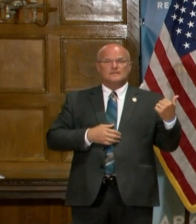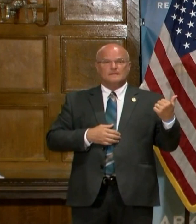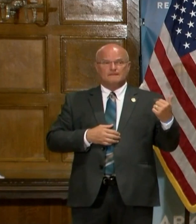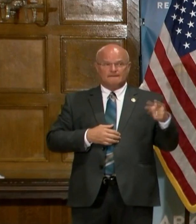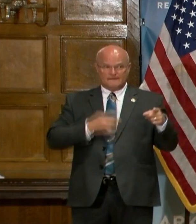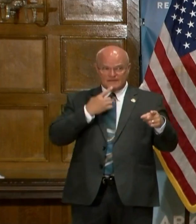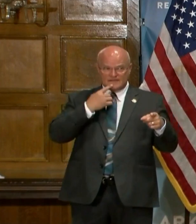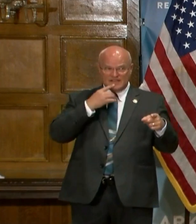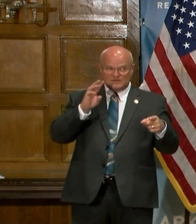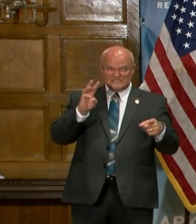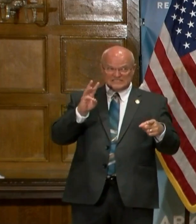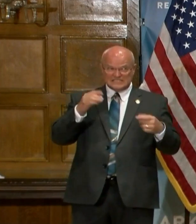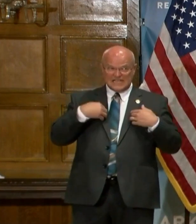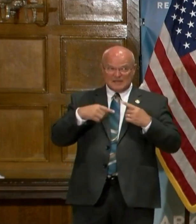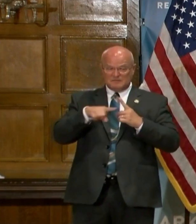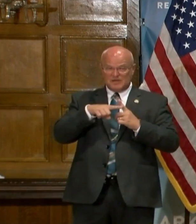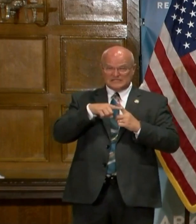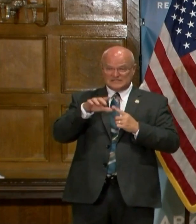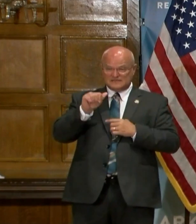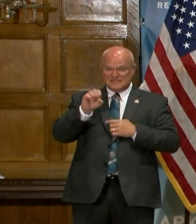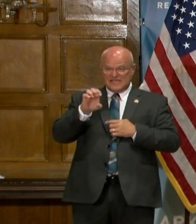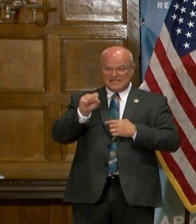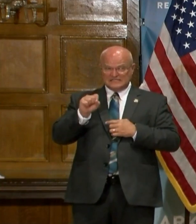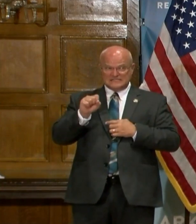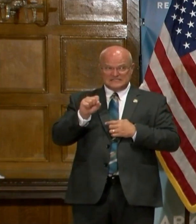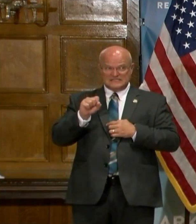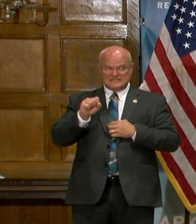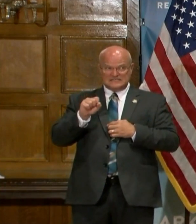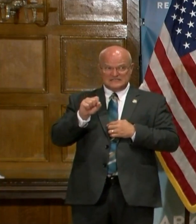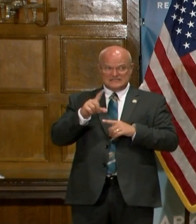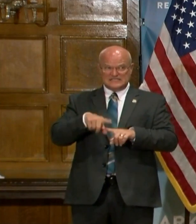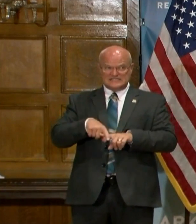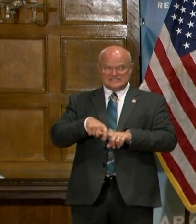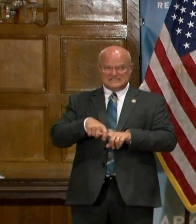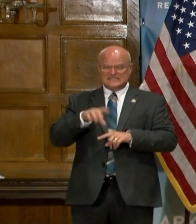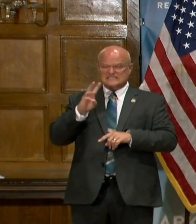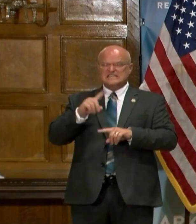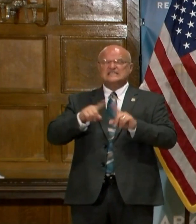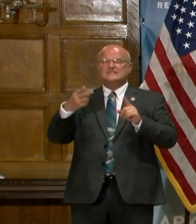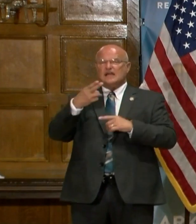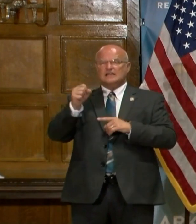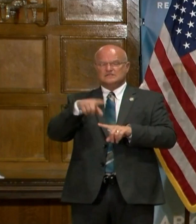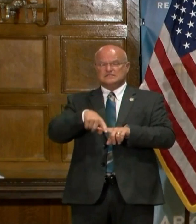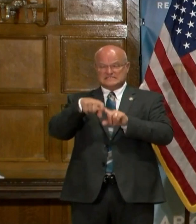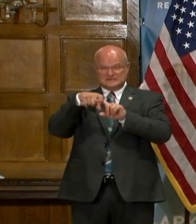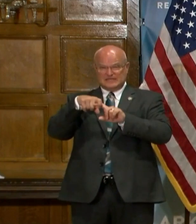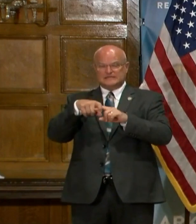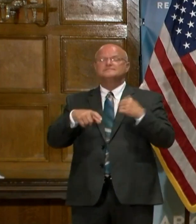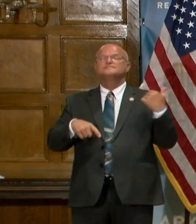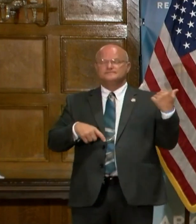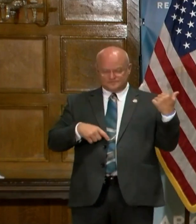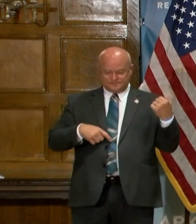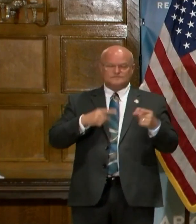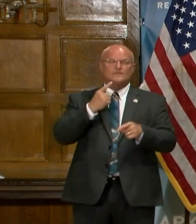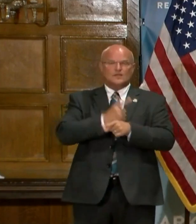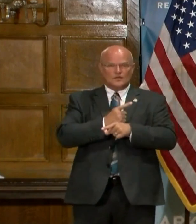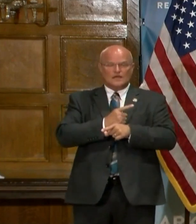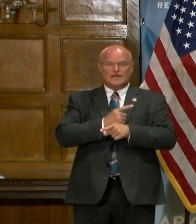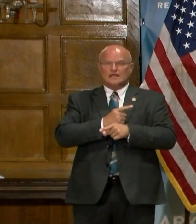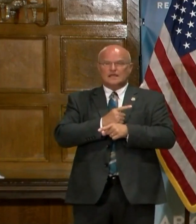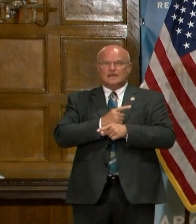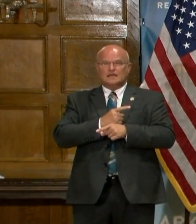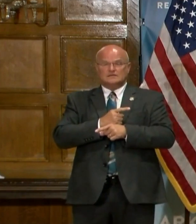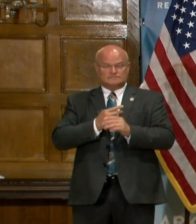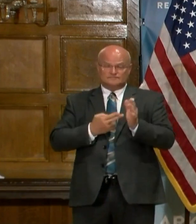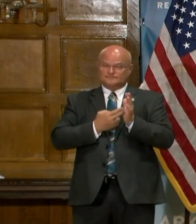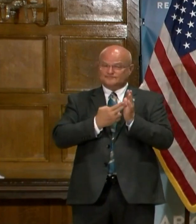Well, you said there were 6 that had positive cases that can't. This has been there, 6 different high schools in the state. Correct. I mean,